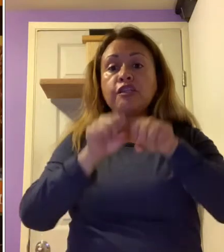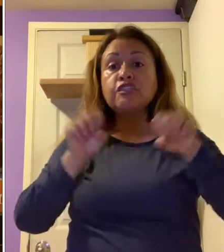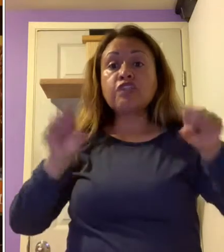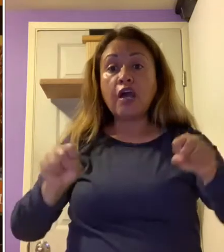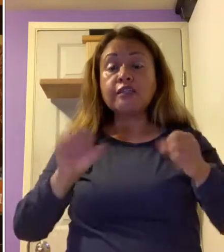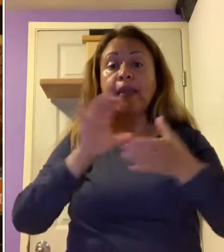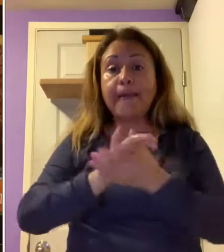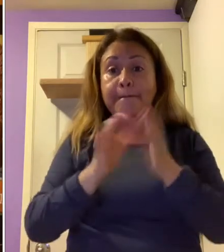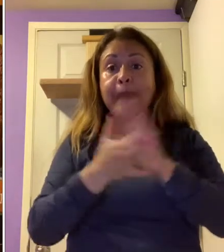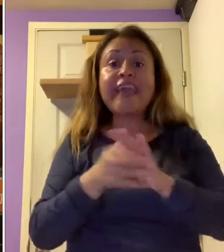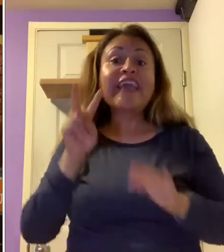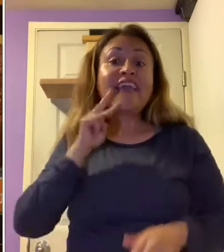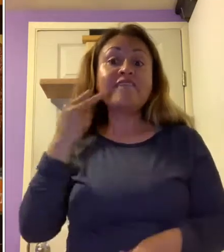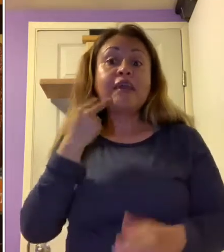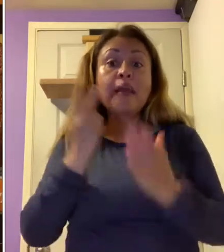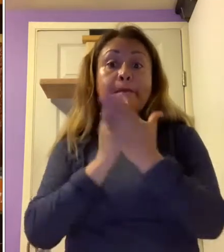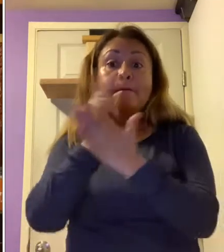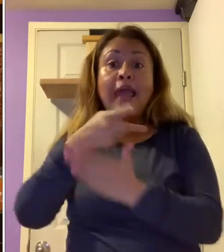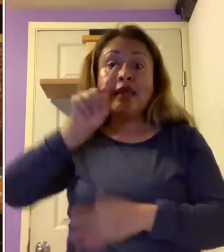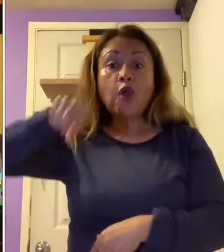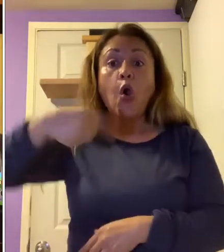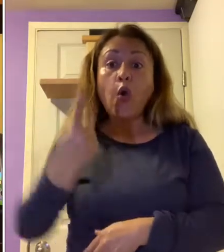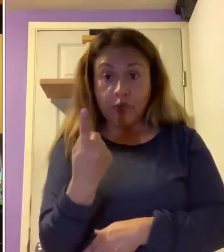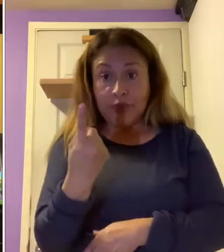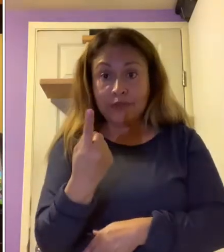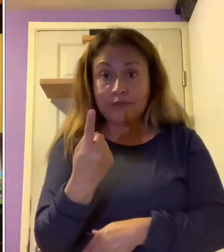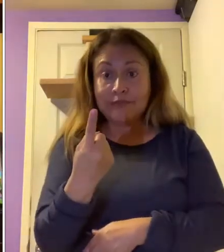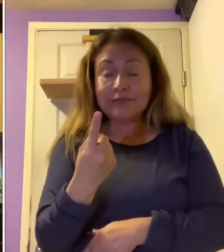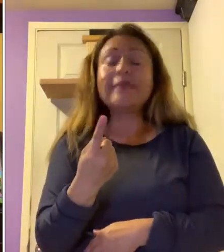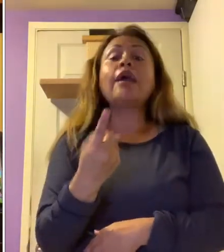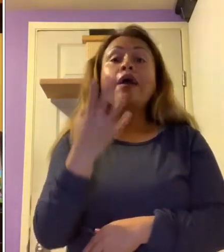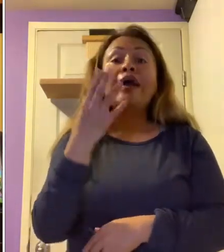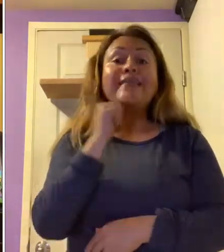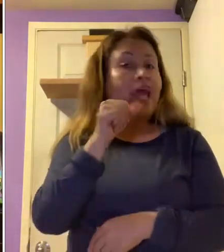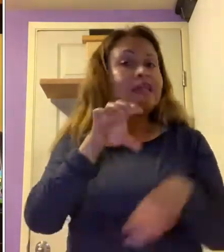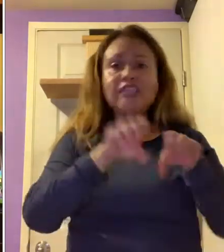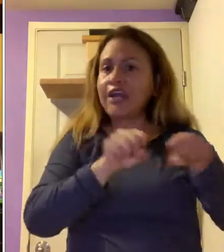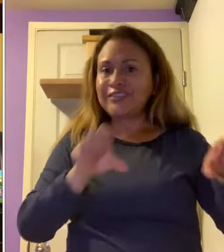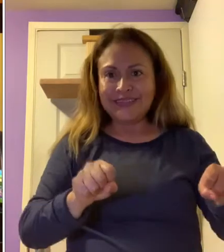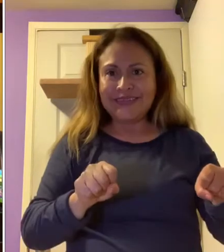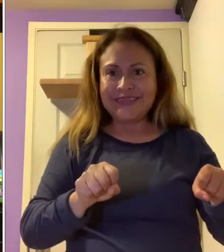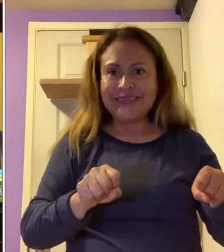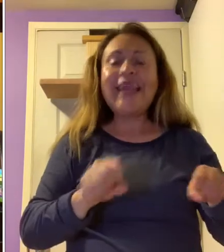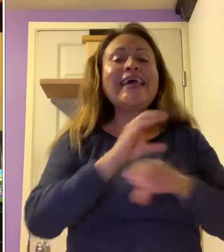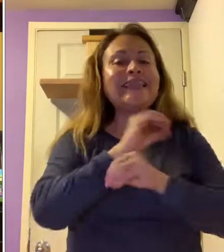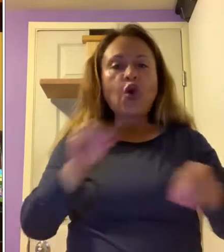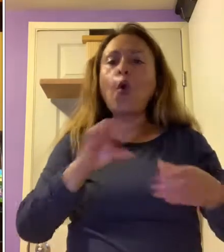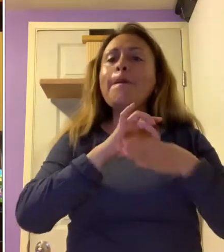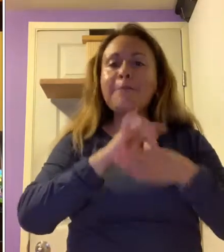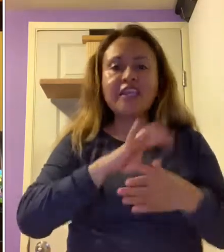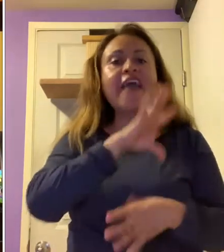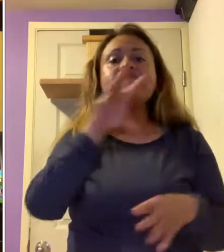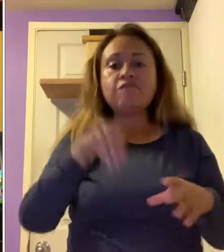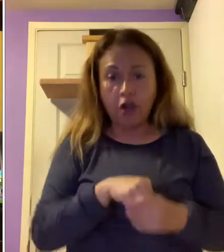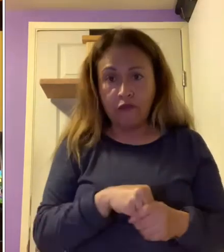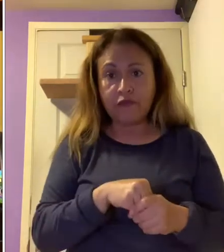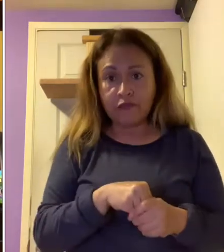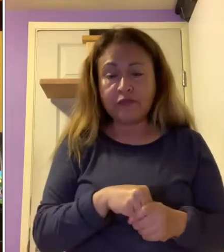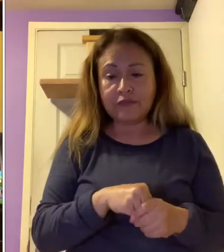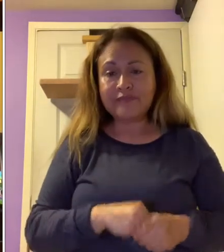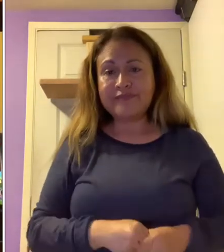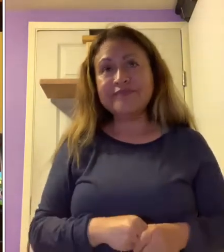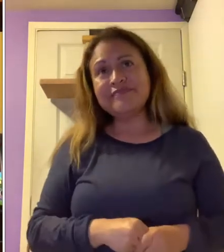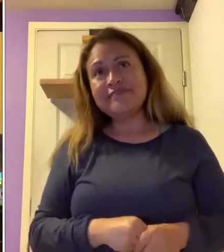Morningstar sausage patties, once again, these are vegan. They're plant-based, which is Art's favorite because they're not sausages. Art, they're what? Not meat. Not meat,